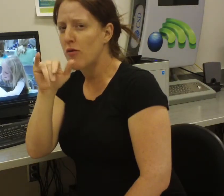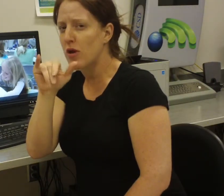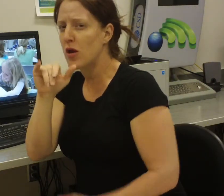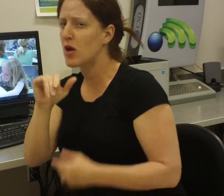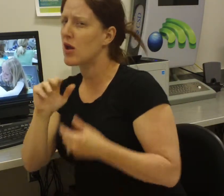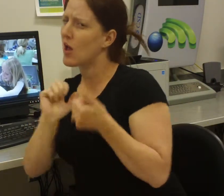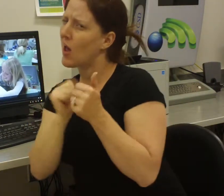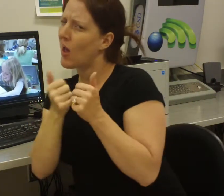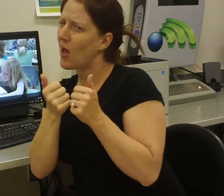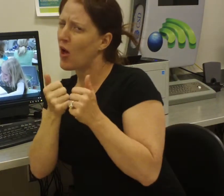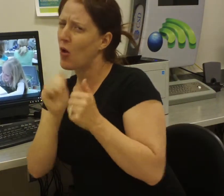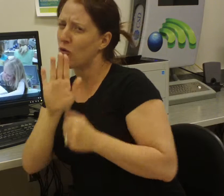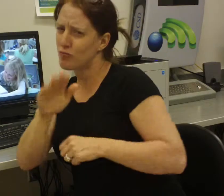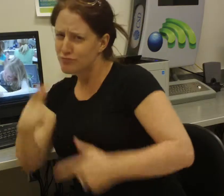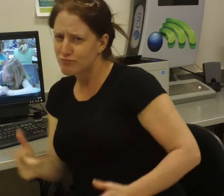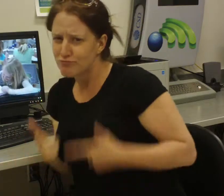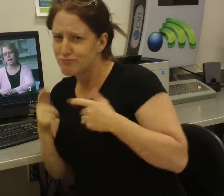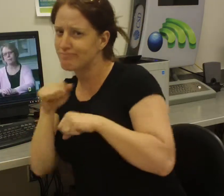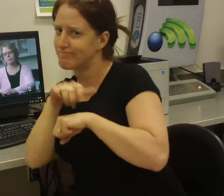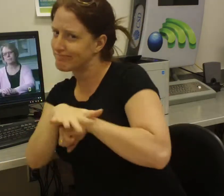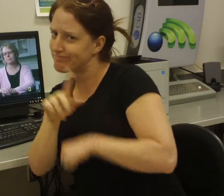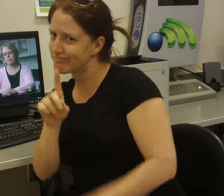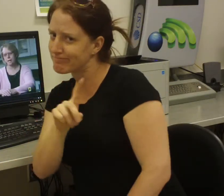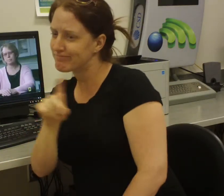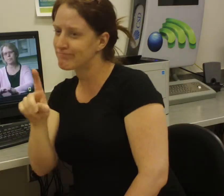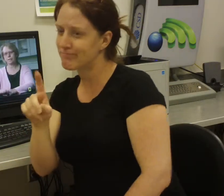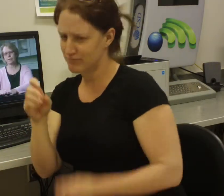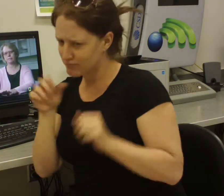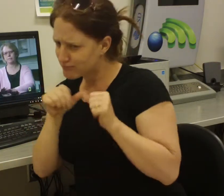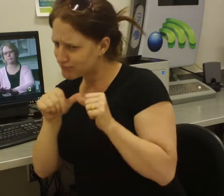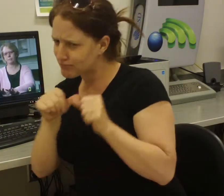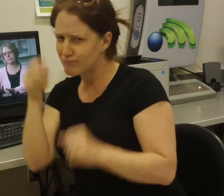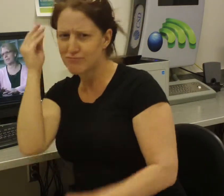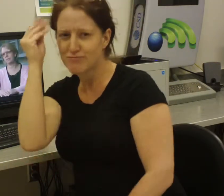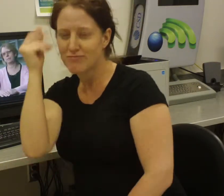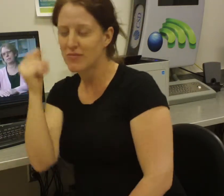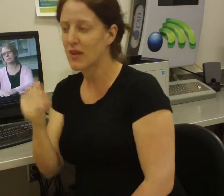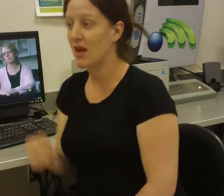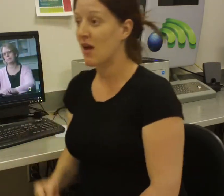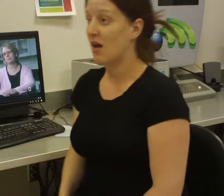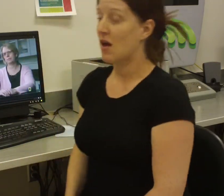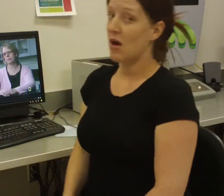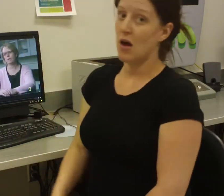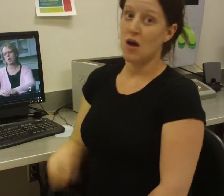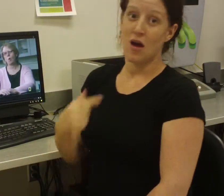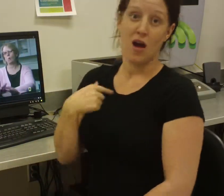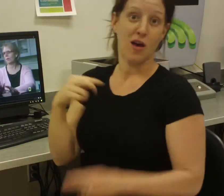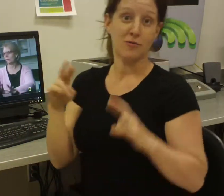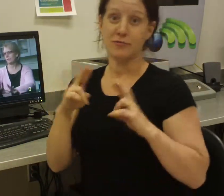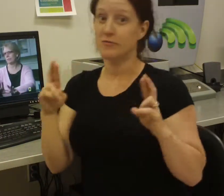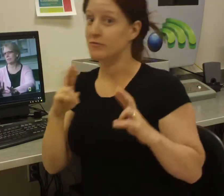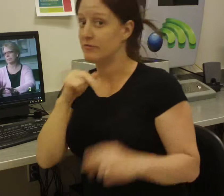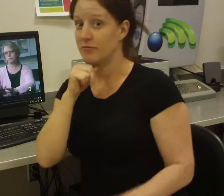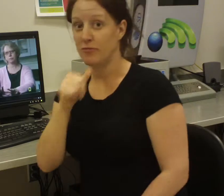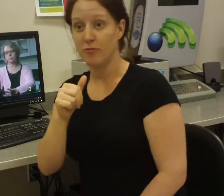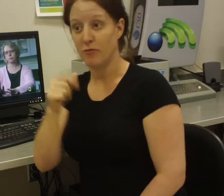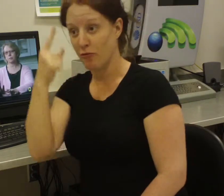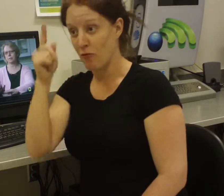Keep pondering some more. I was not prepared for some of the things that my students did. One of the things that first struck me,